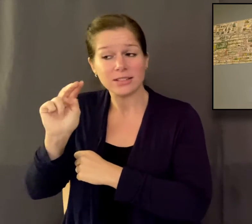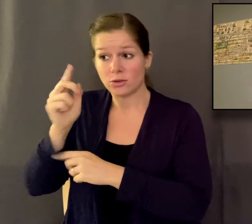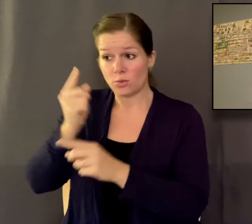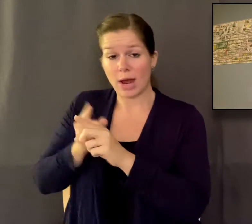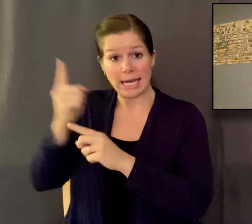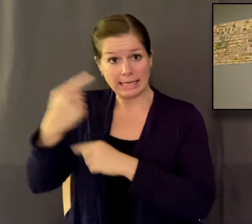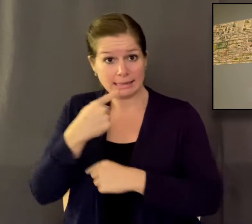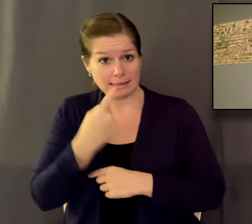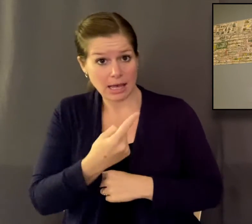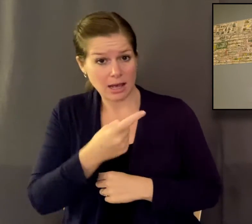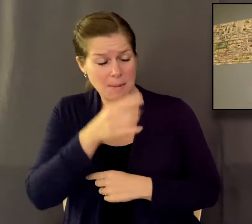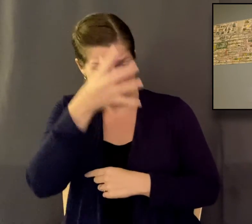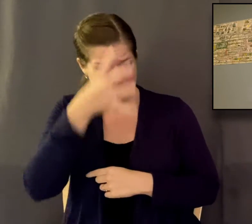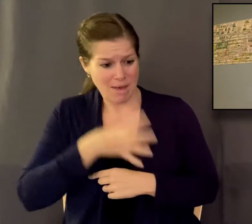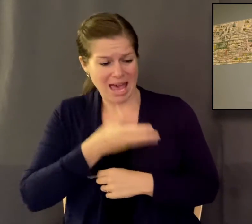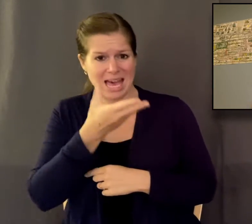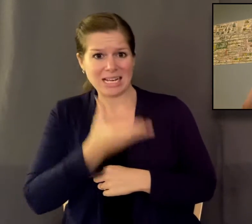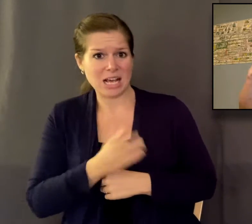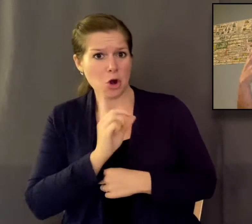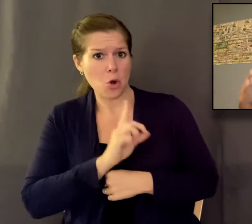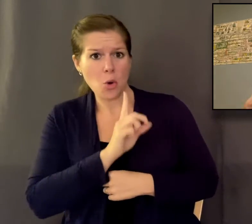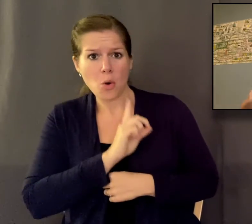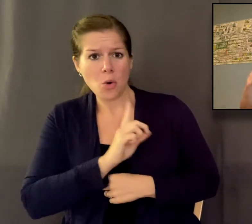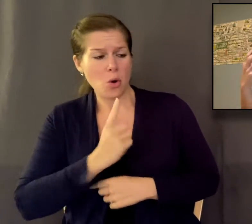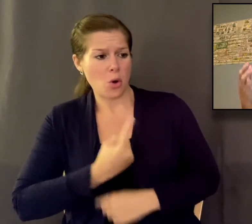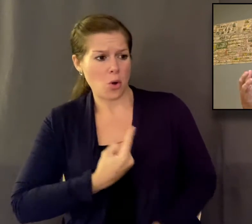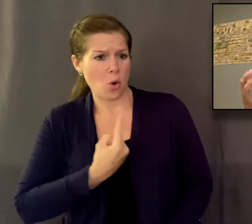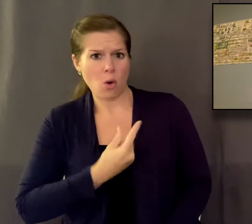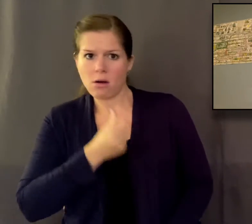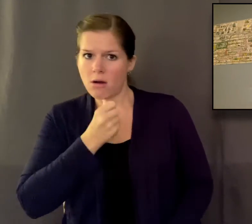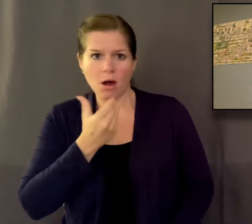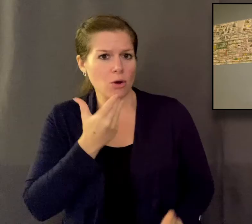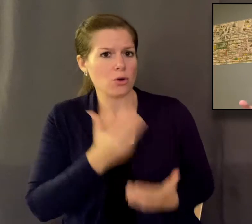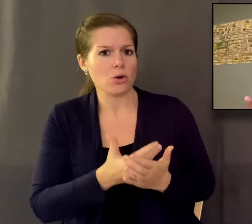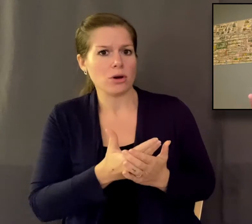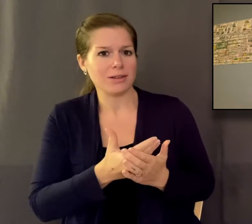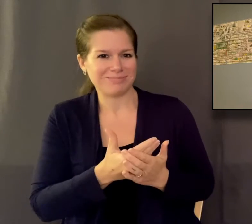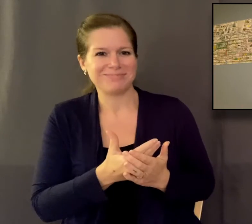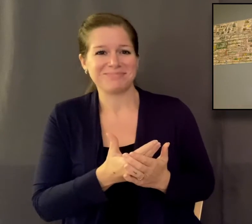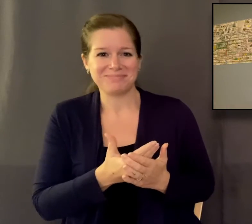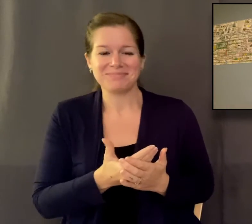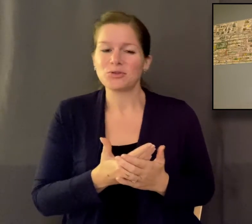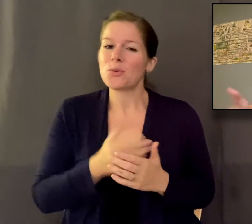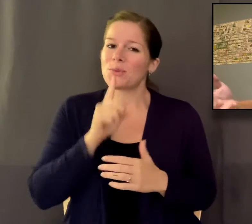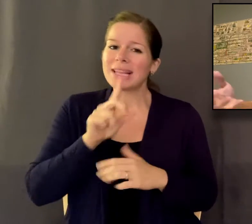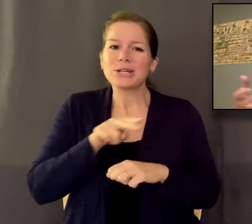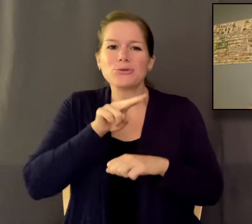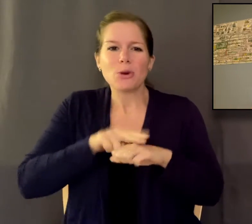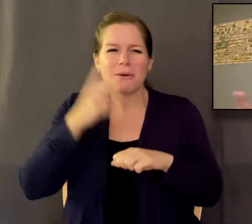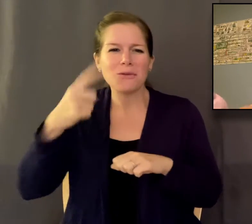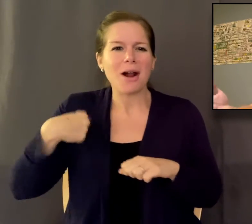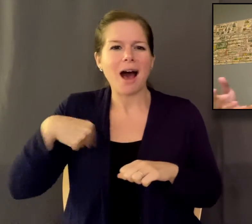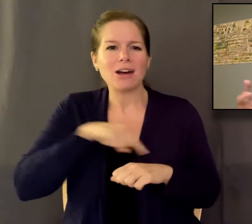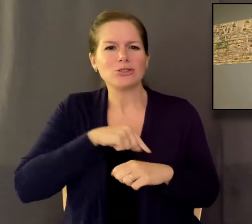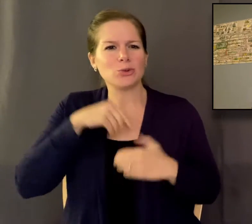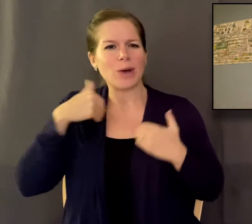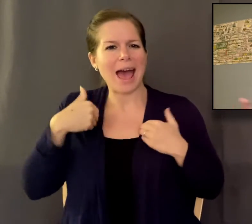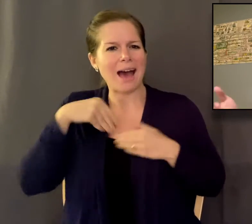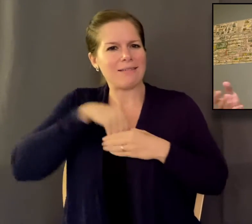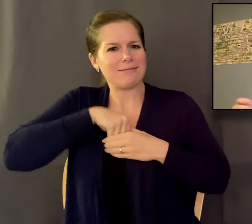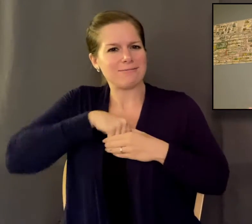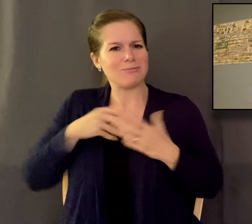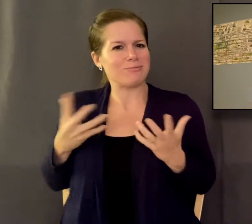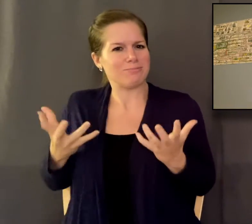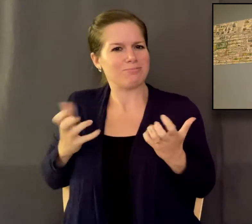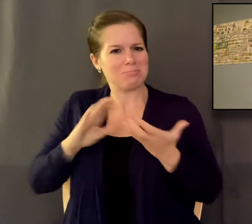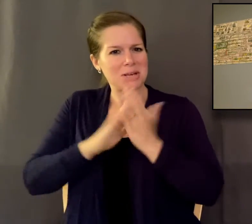that man live alone. So that's kind of a normal thing, that we should want to get married and propagate and have children and grow the